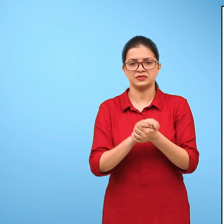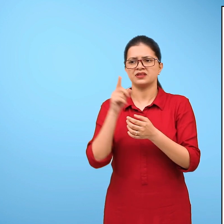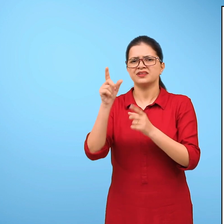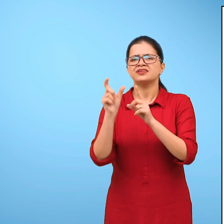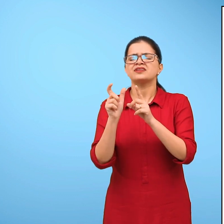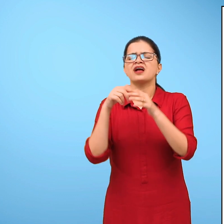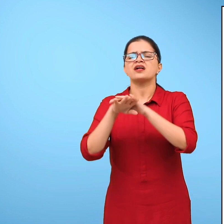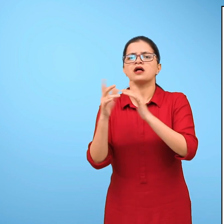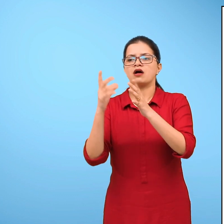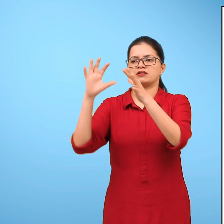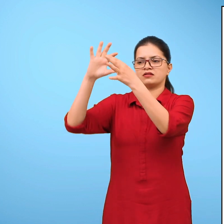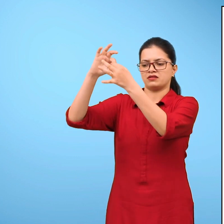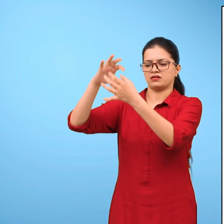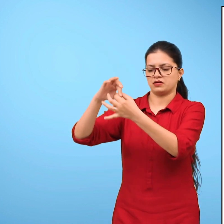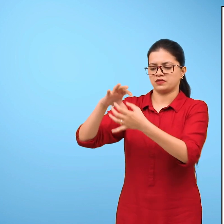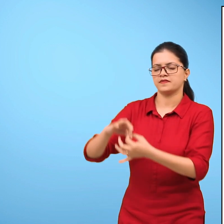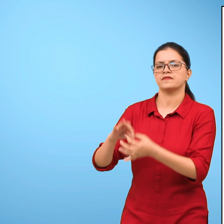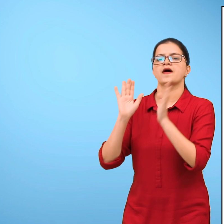They allow the door to move back and forth.